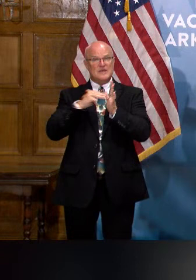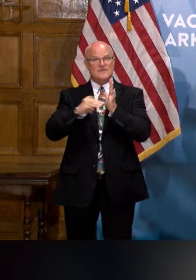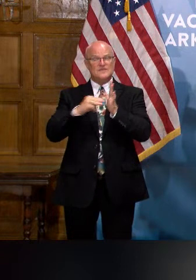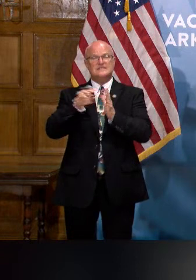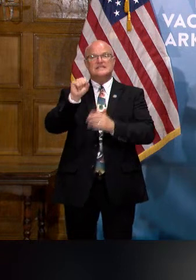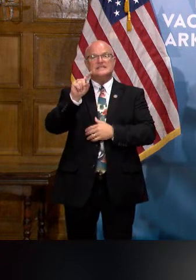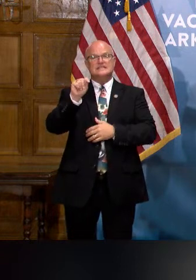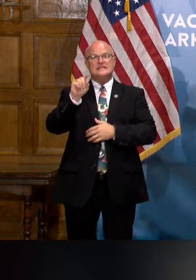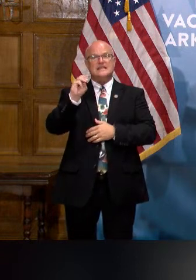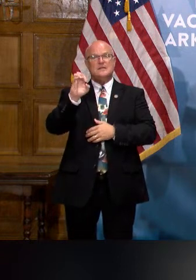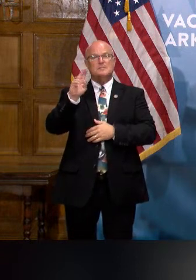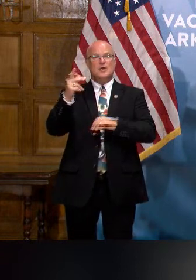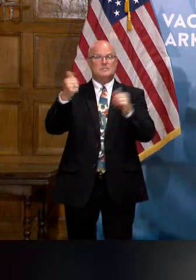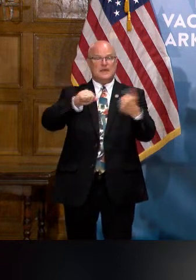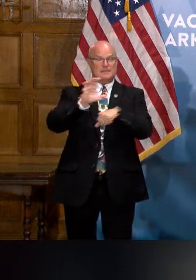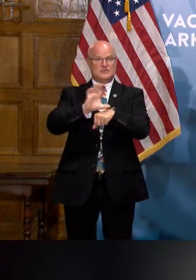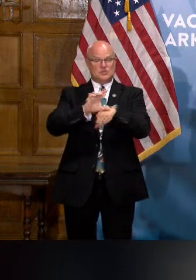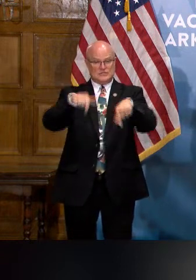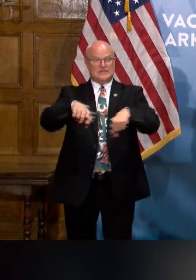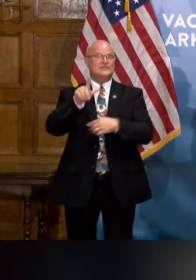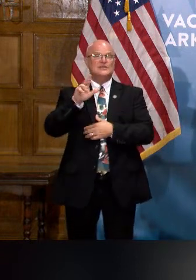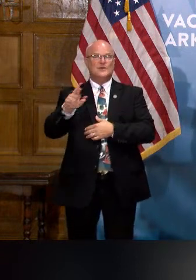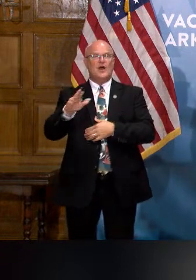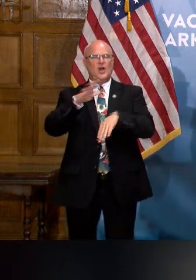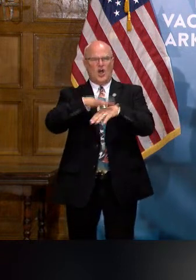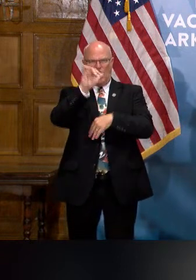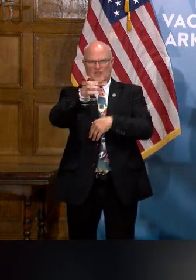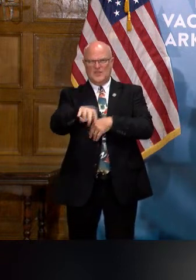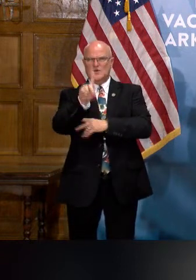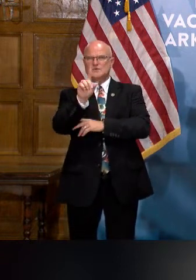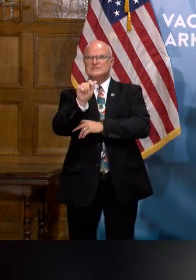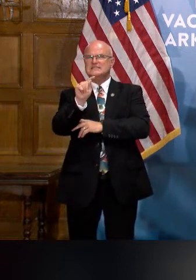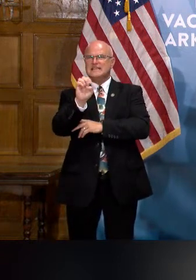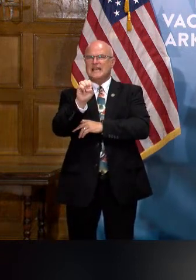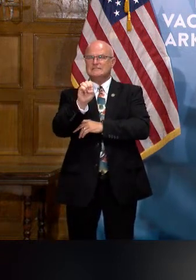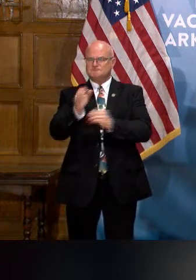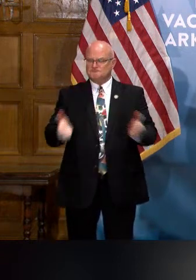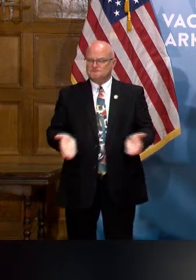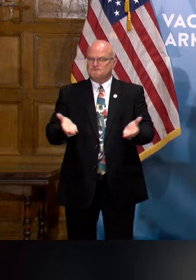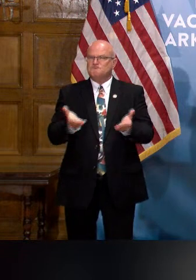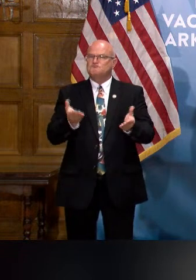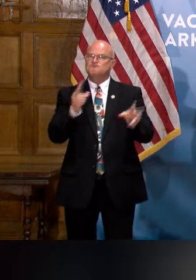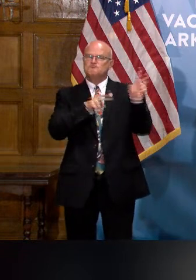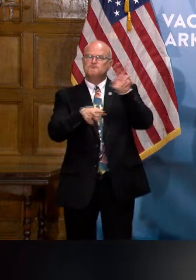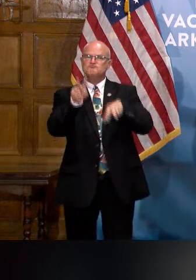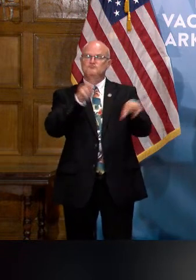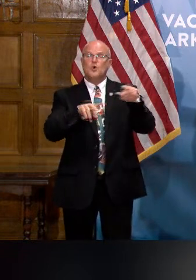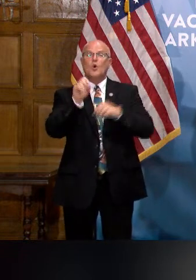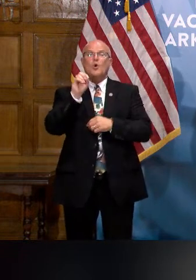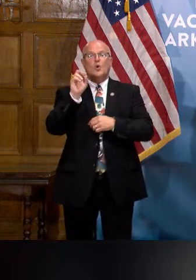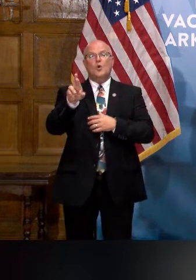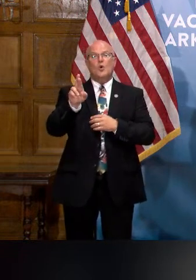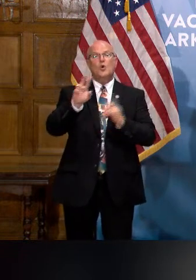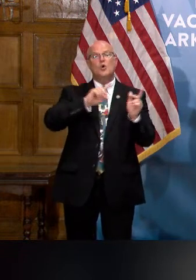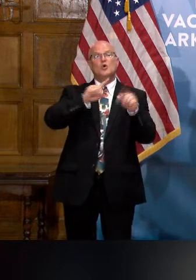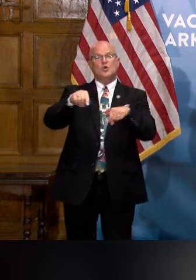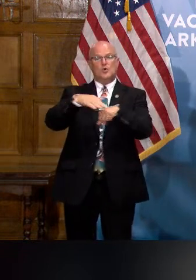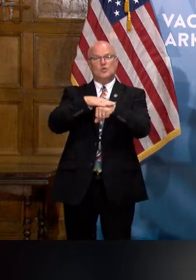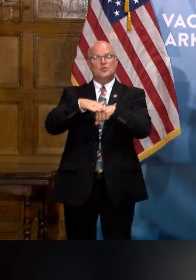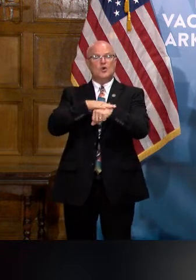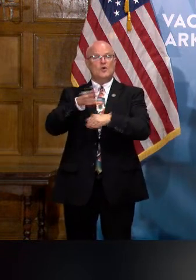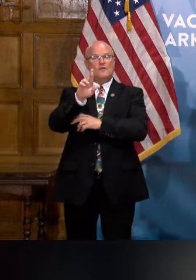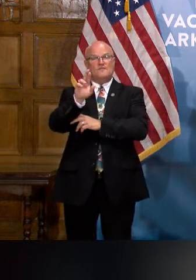Mark's Baptist Church in Little Rock on those dates. We encourage everybody to look there or to go to your